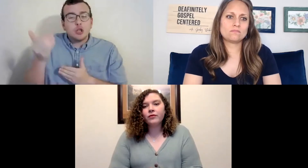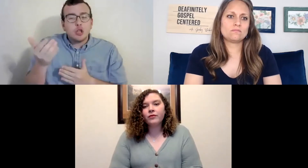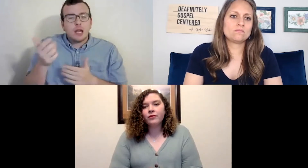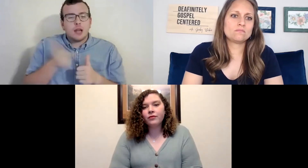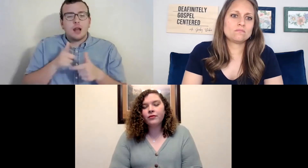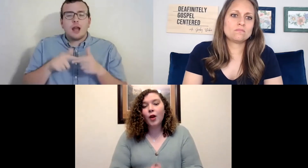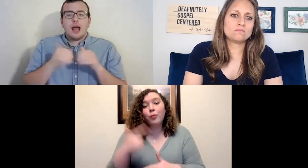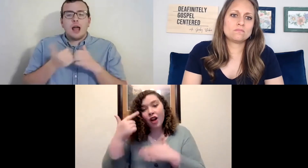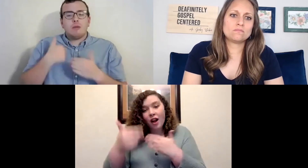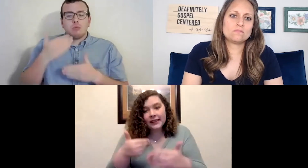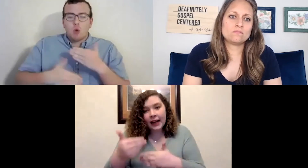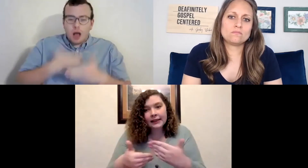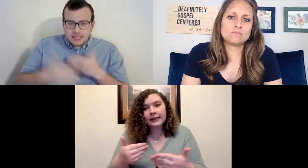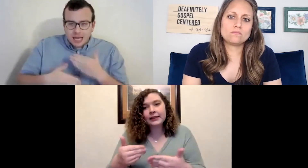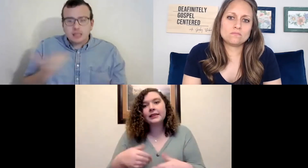information.